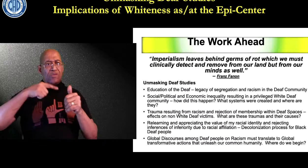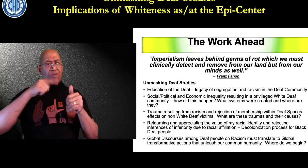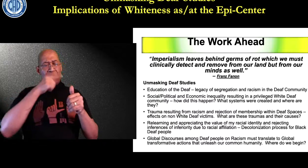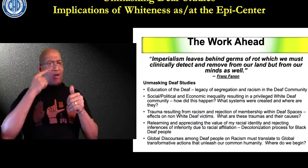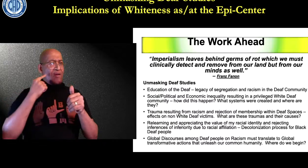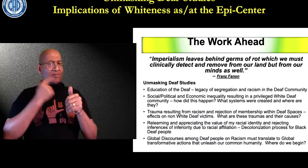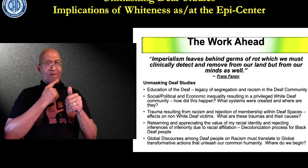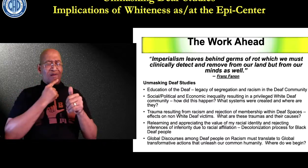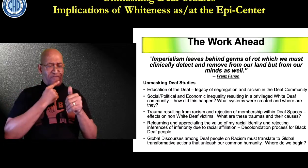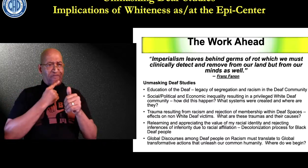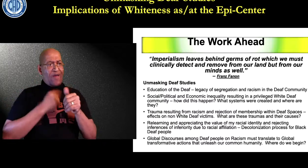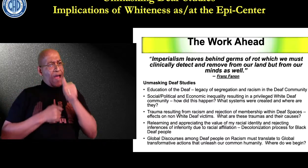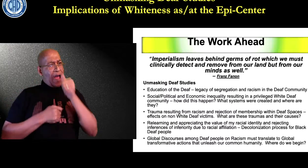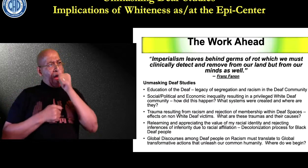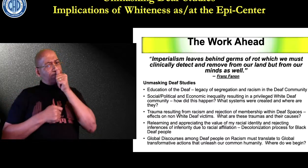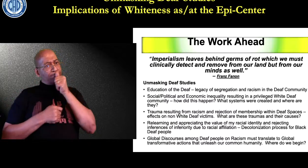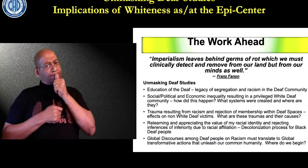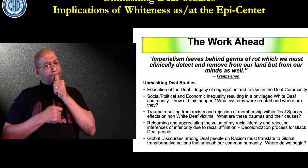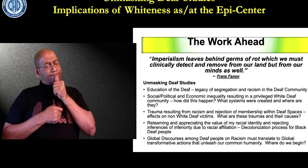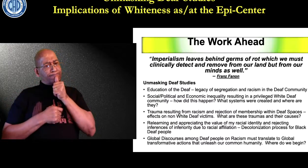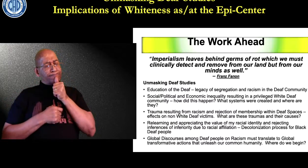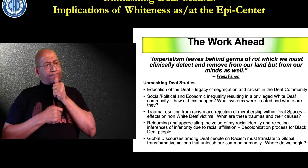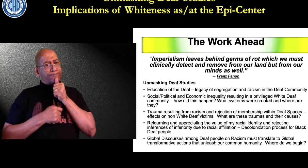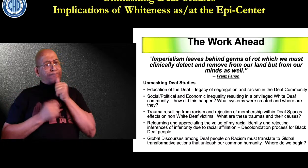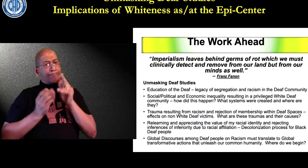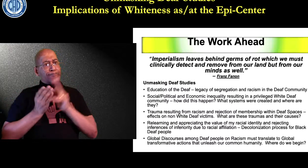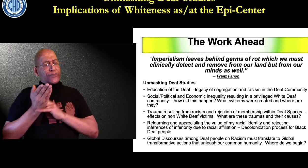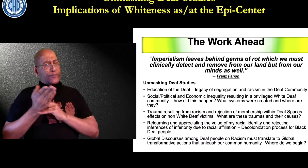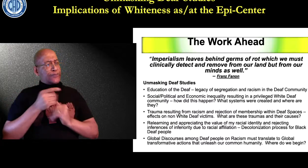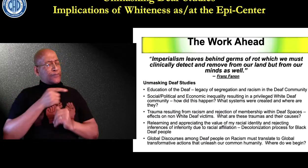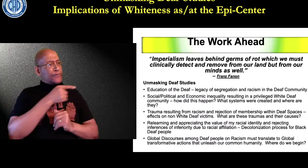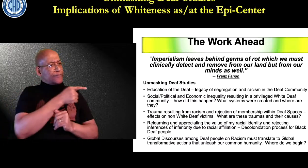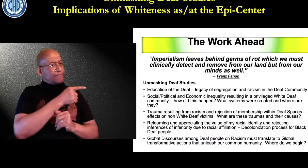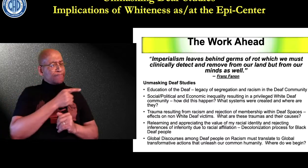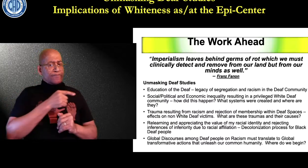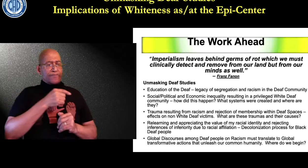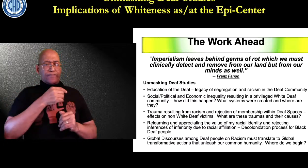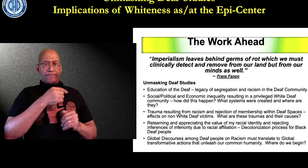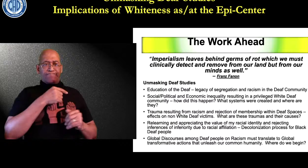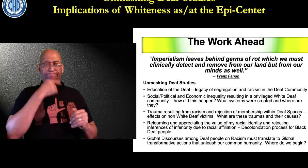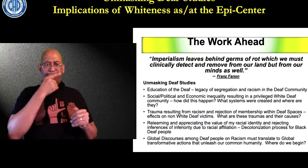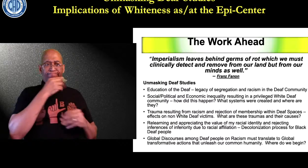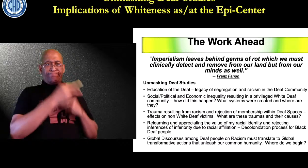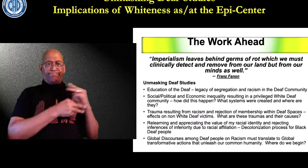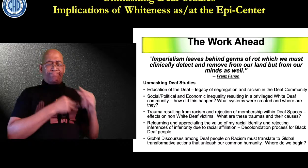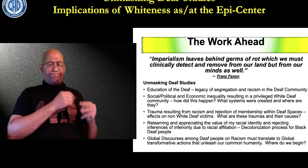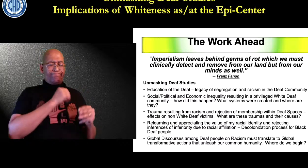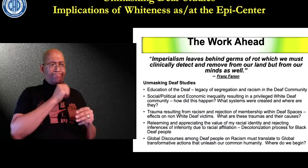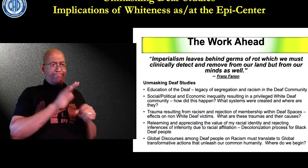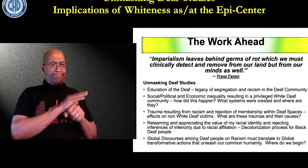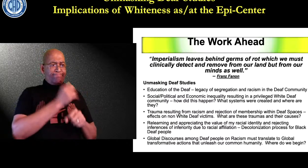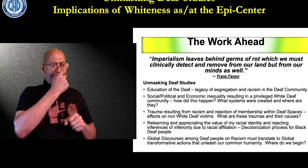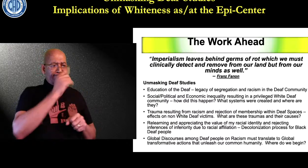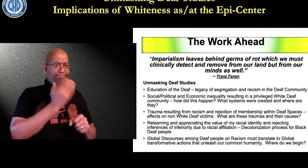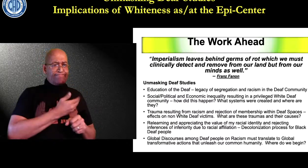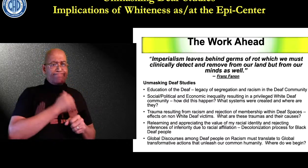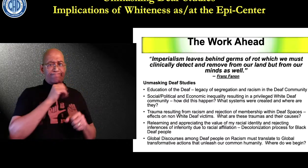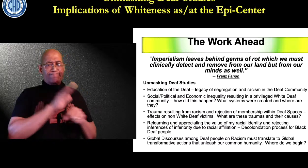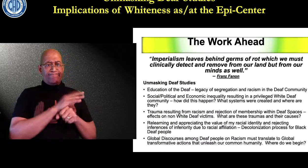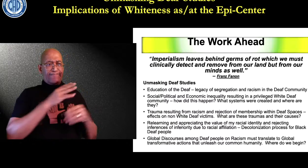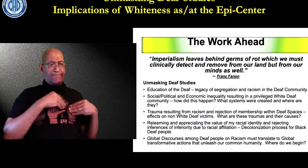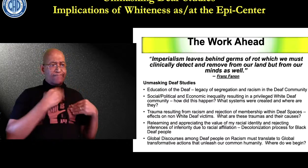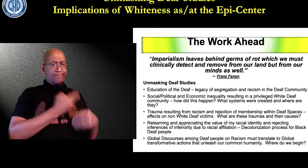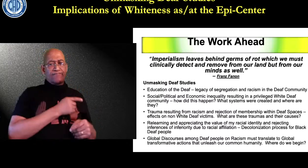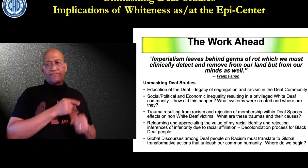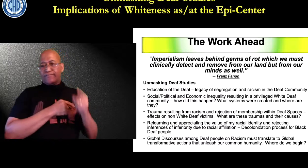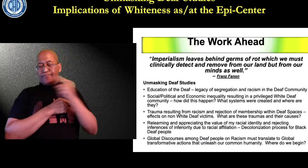we need to discuss that. How can we, Black deaf, we've been suffering through year after year